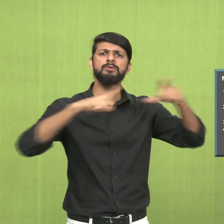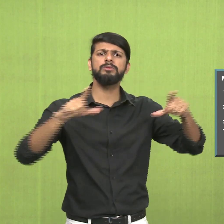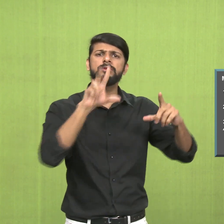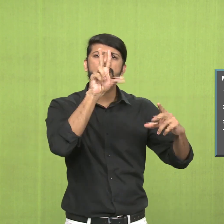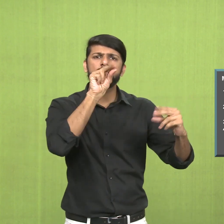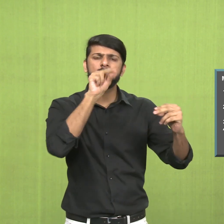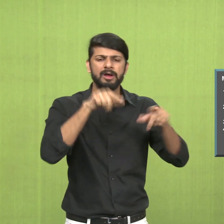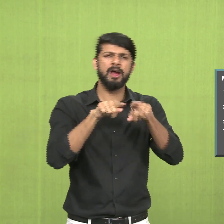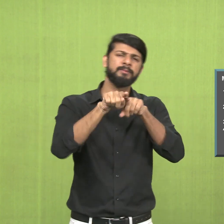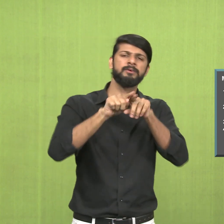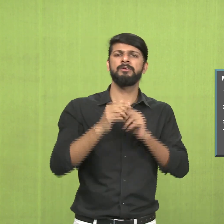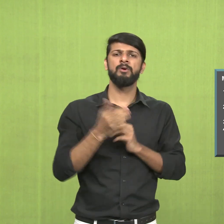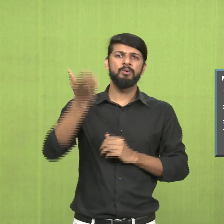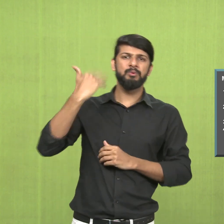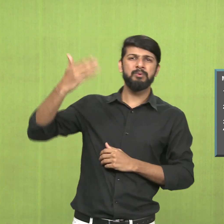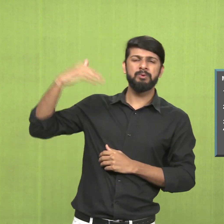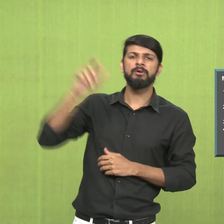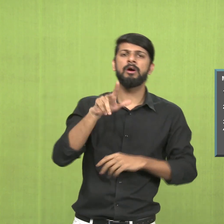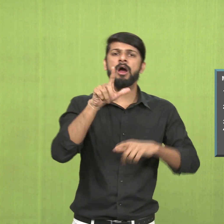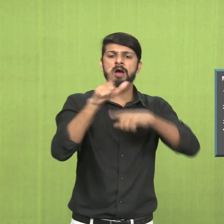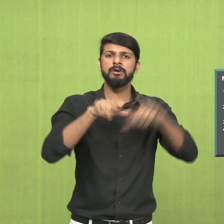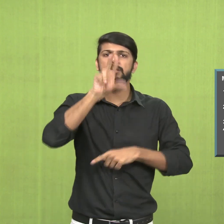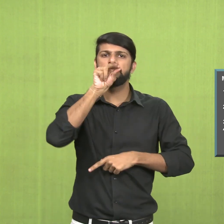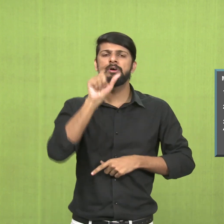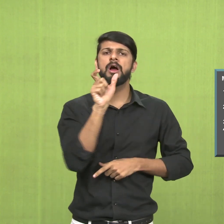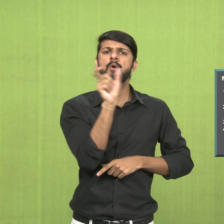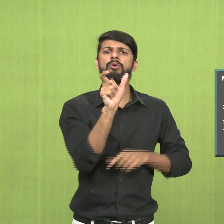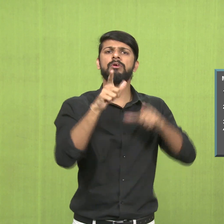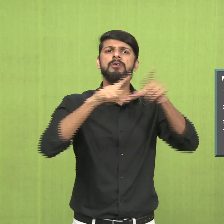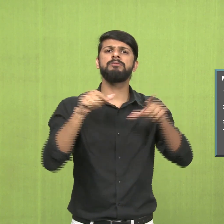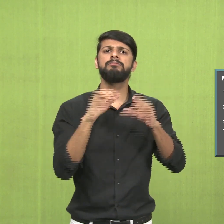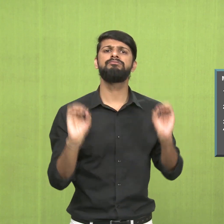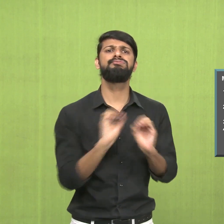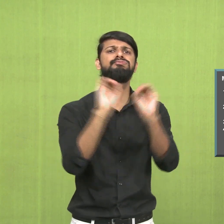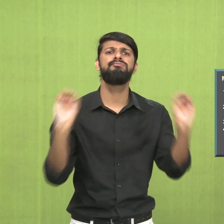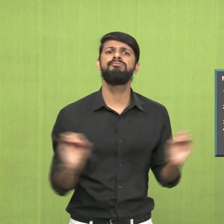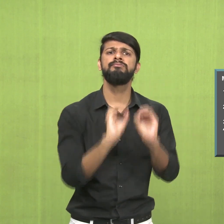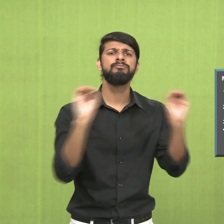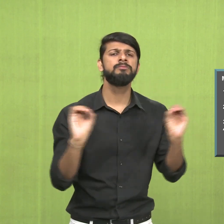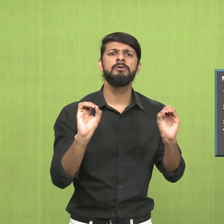and paint to communicate when there was no language, no spoken language.